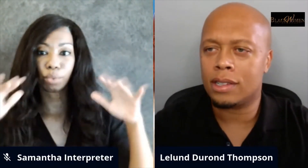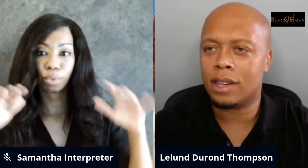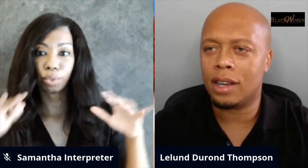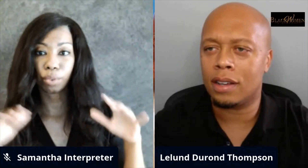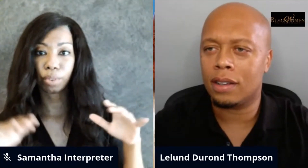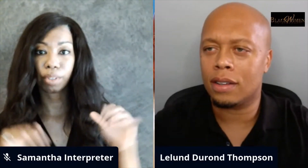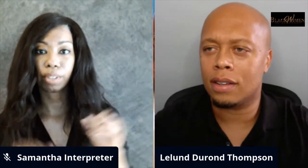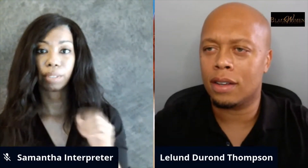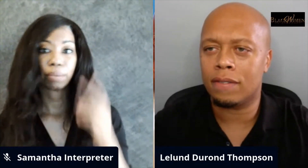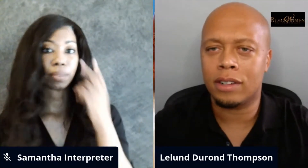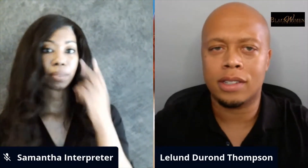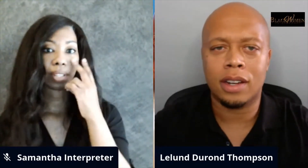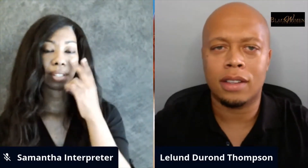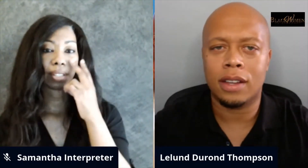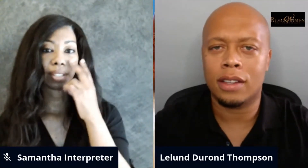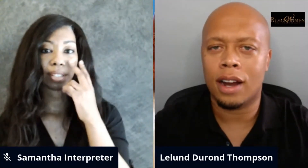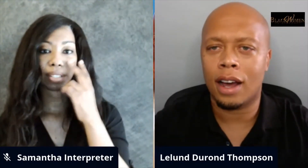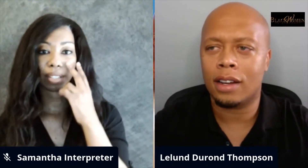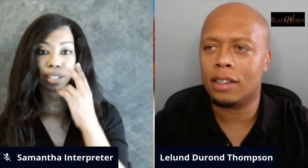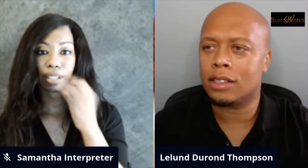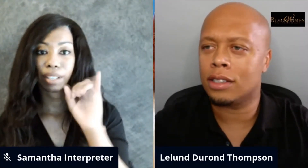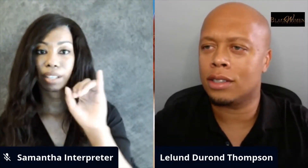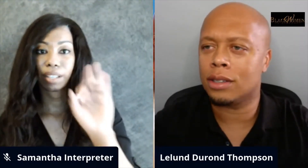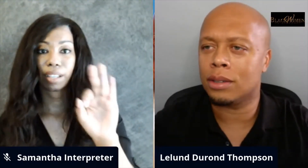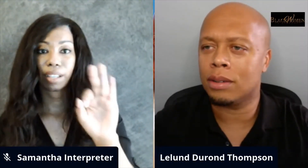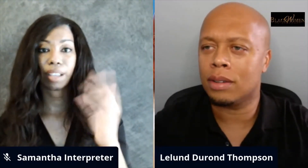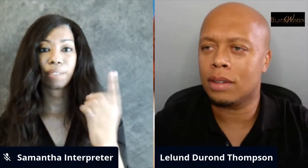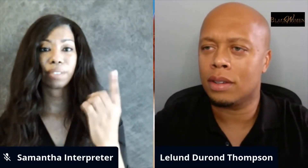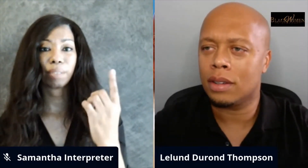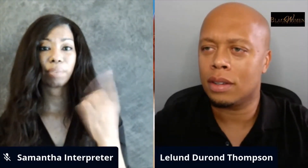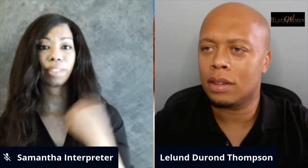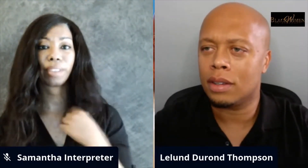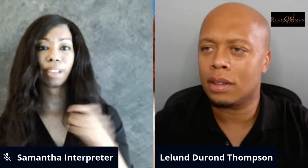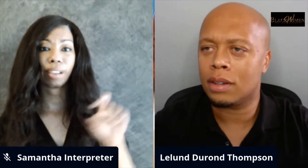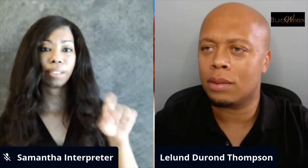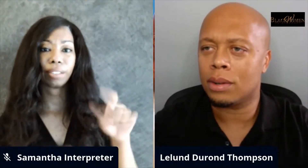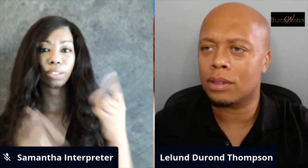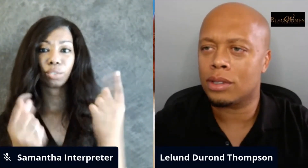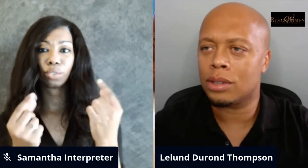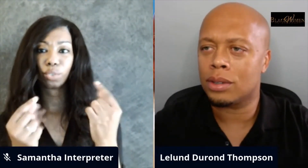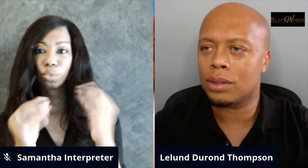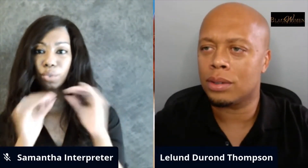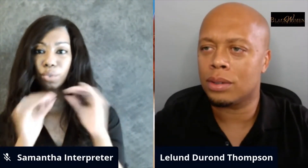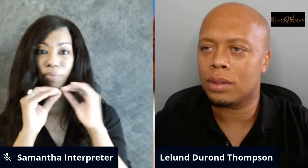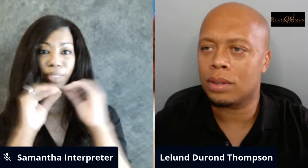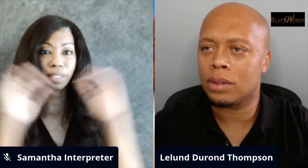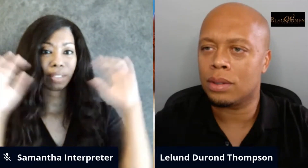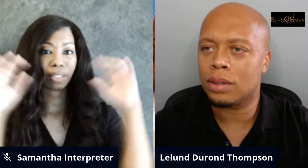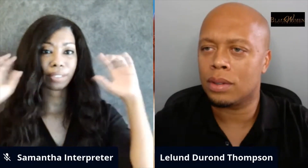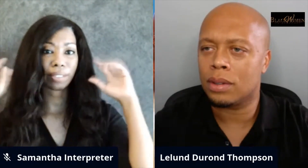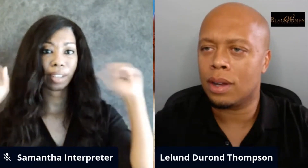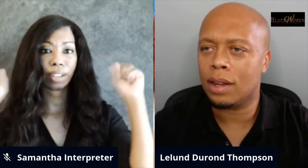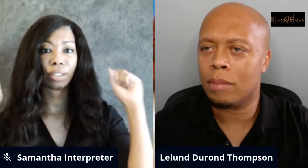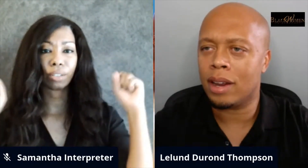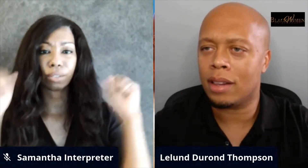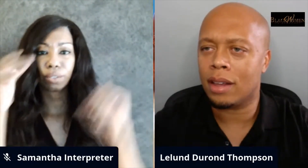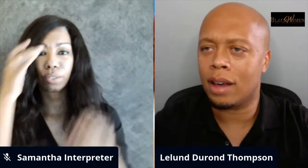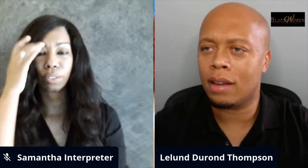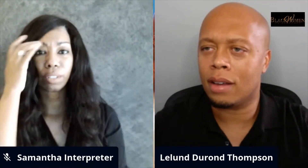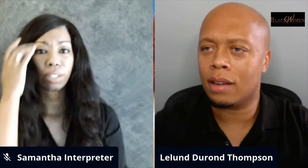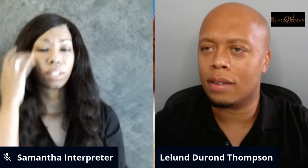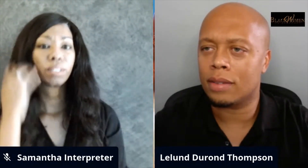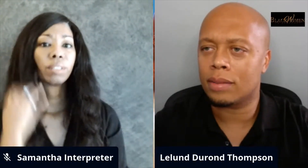Let's see if there's anything that I need to do in order to eliminate